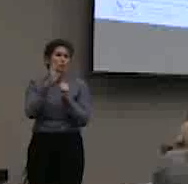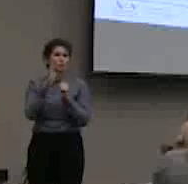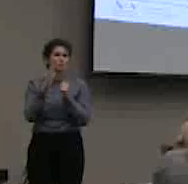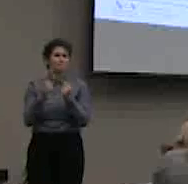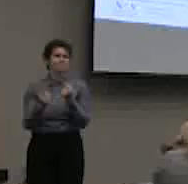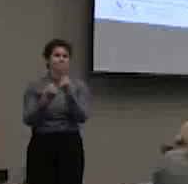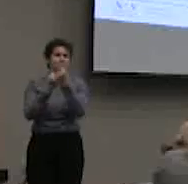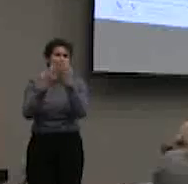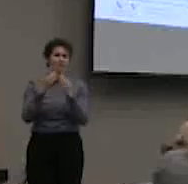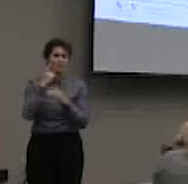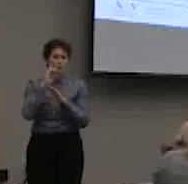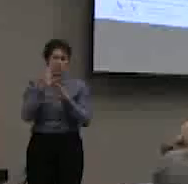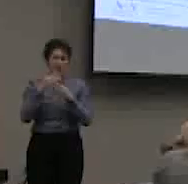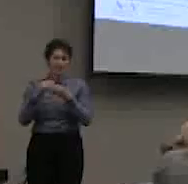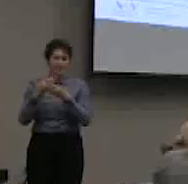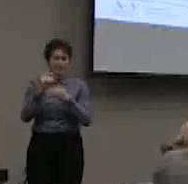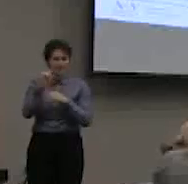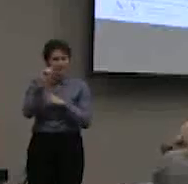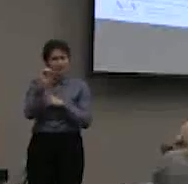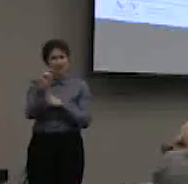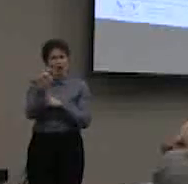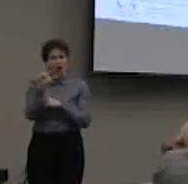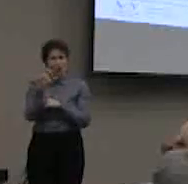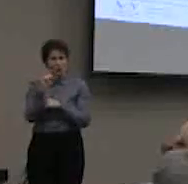your networks, talking to folks who